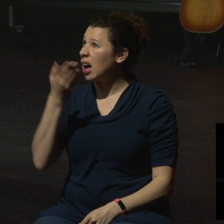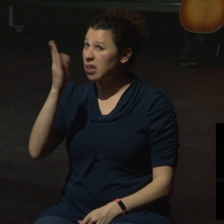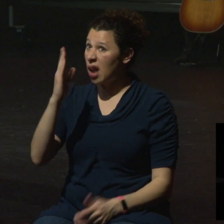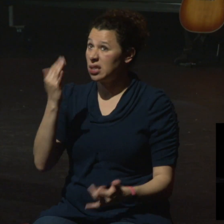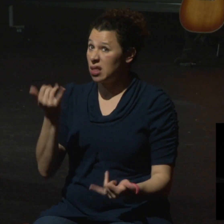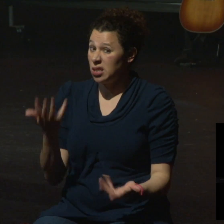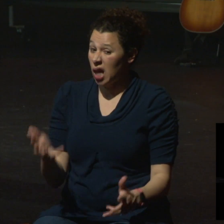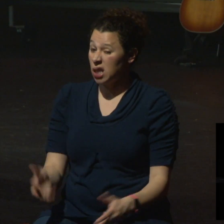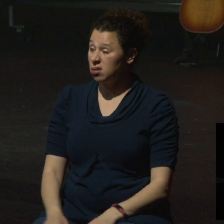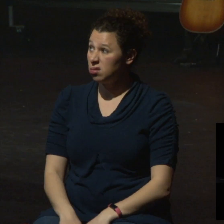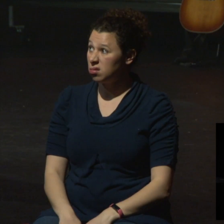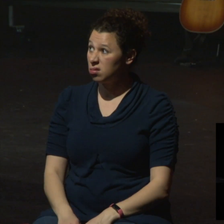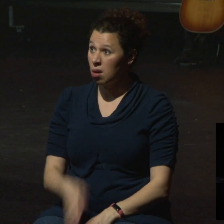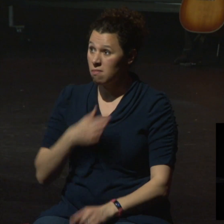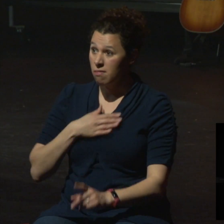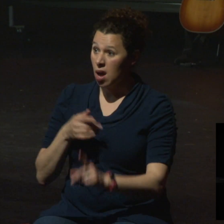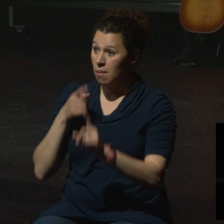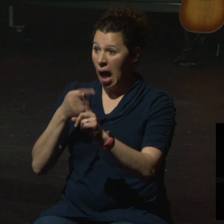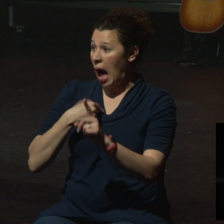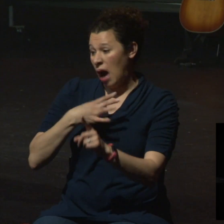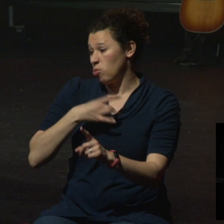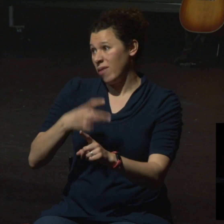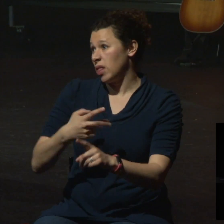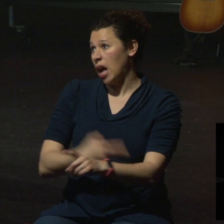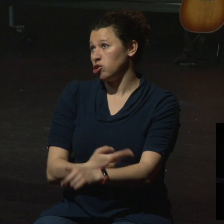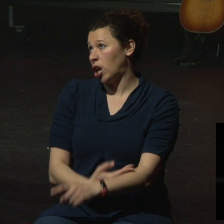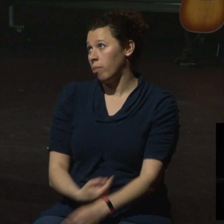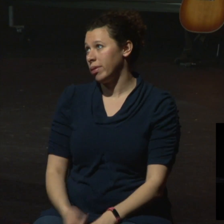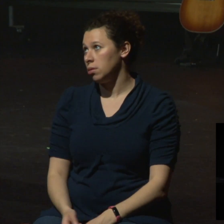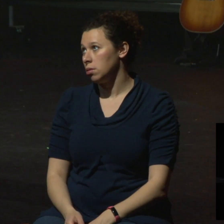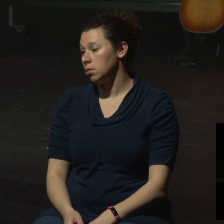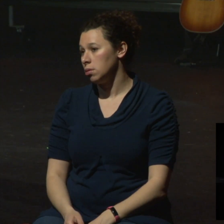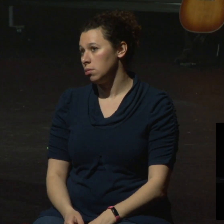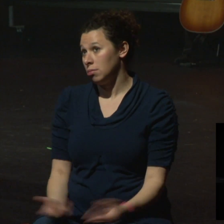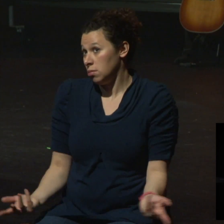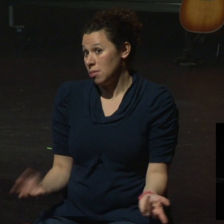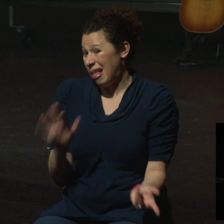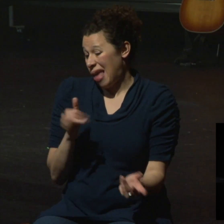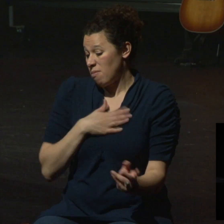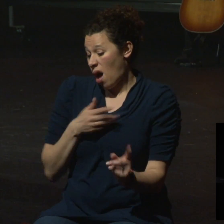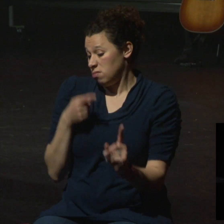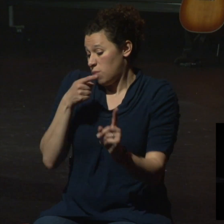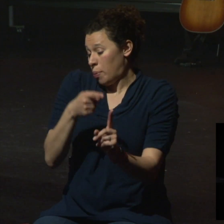What is my purpose? Because I don't even like sheep. What is going on?